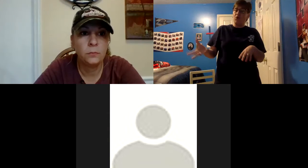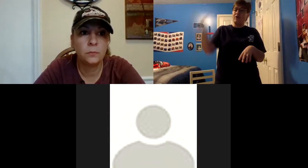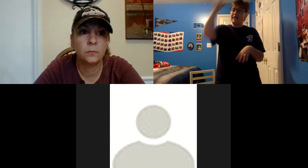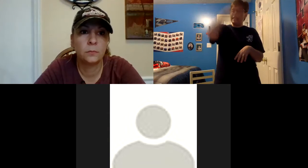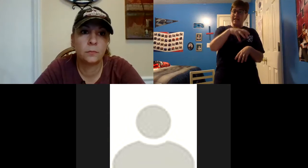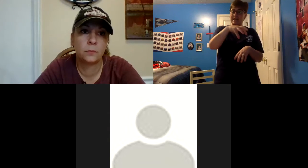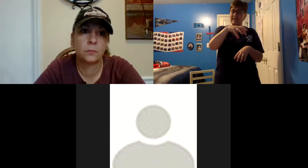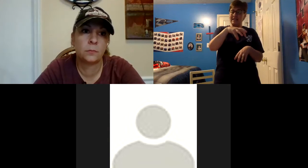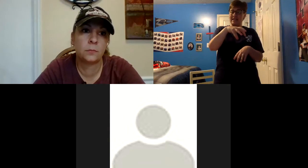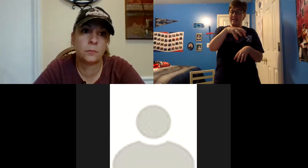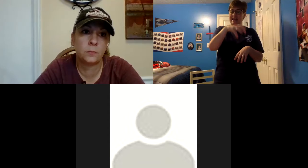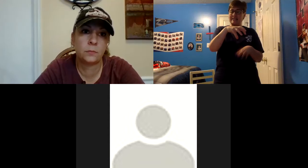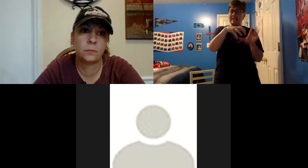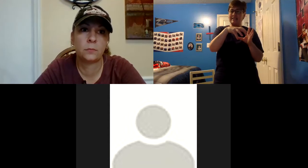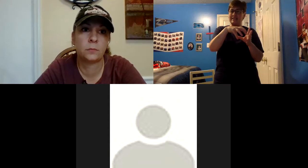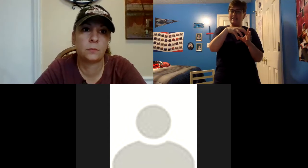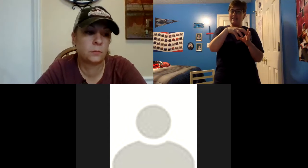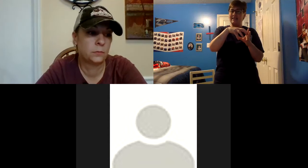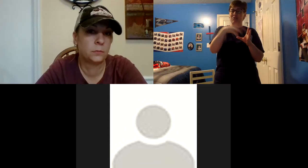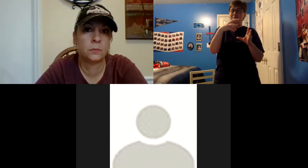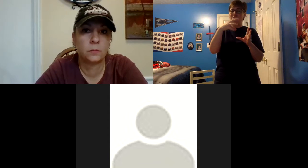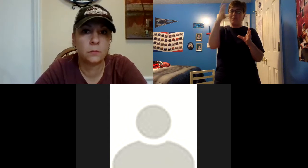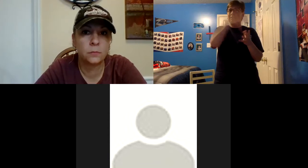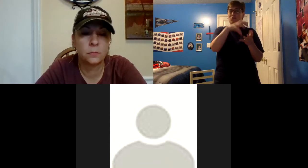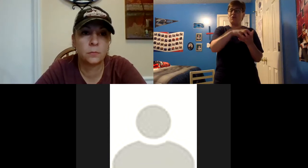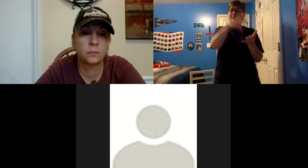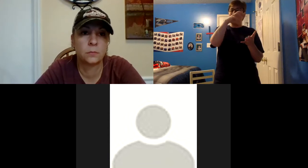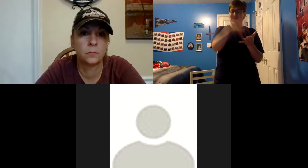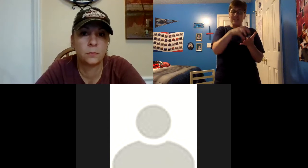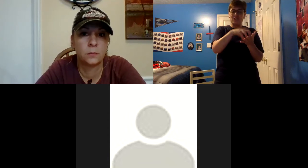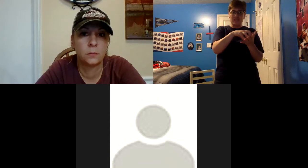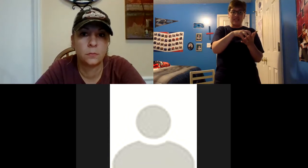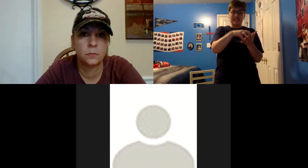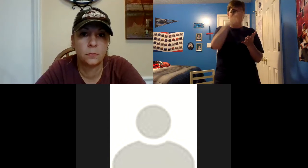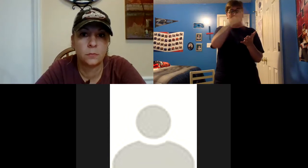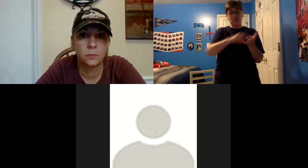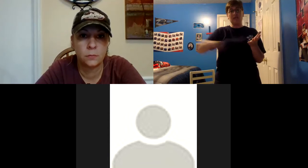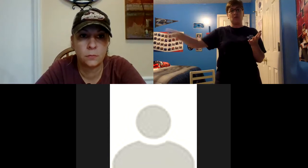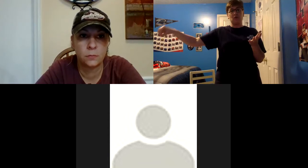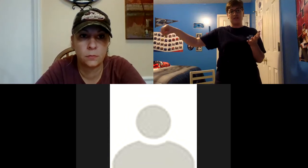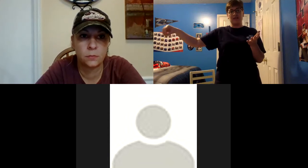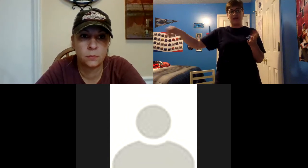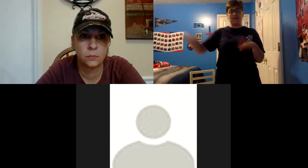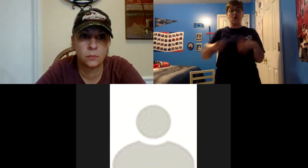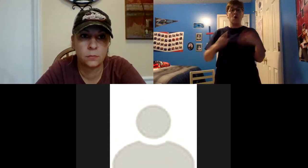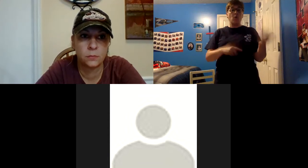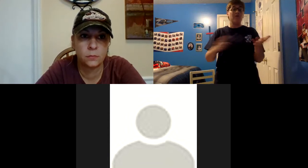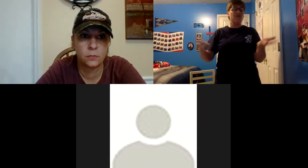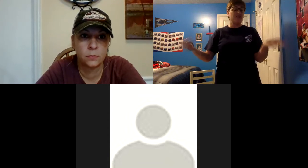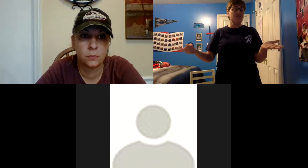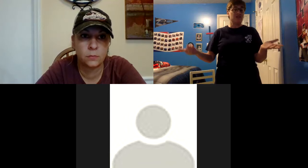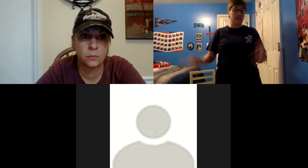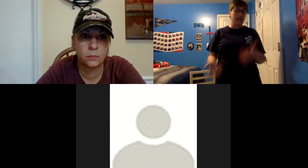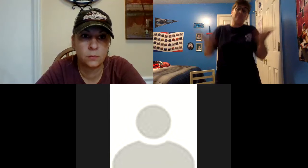the word in that sentence, if you put the word finished in that sentence and you take the word done out of there, what